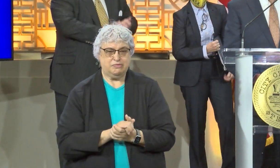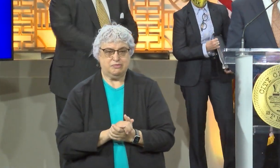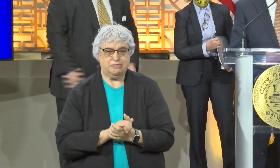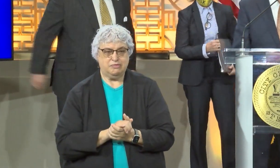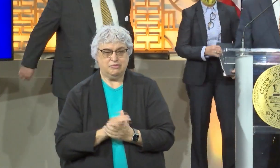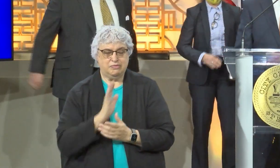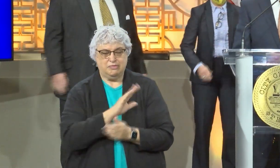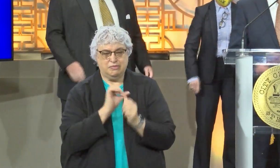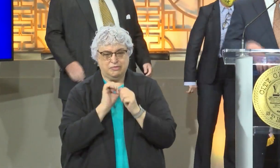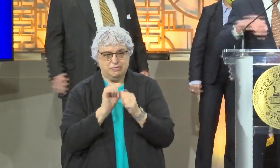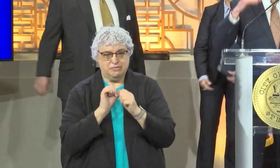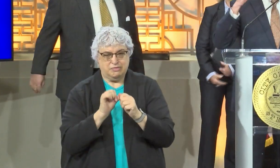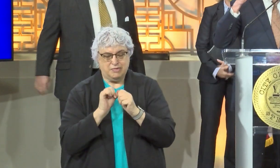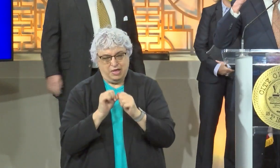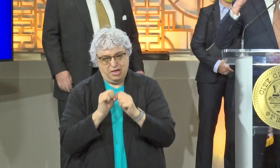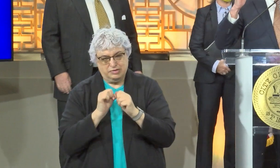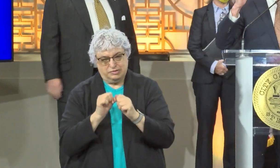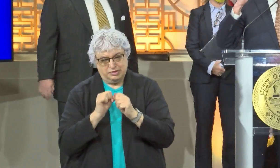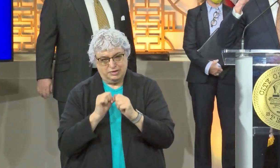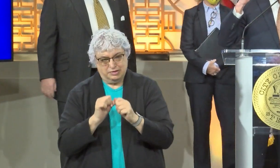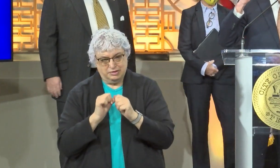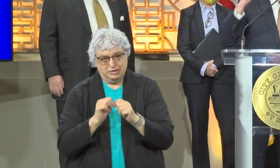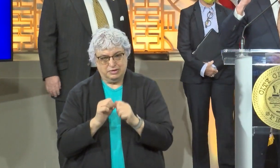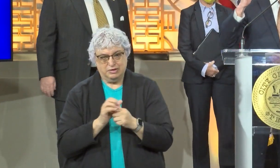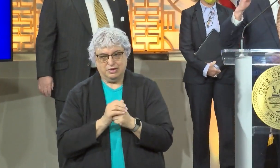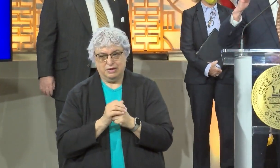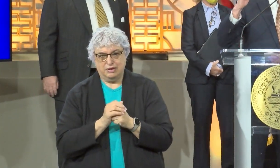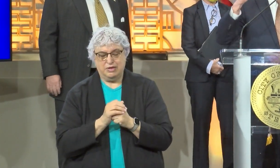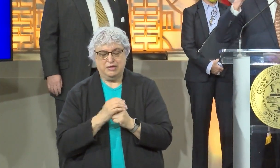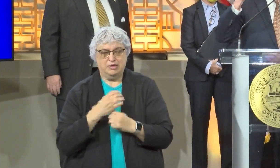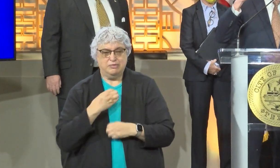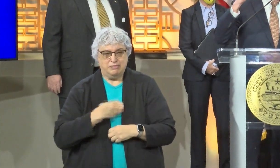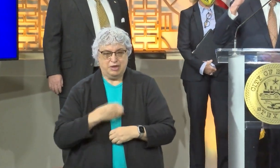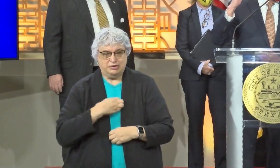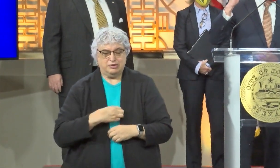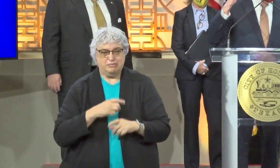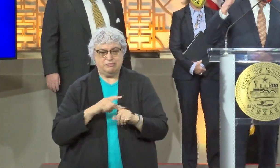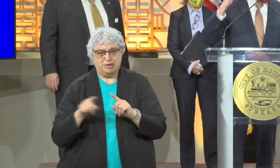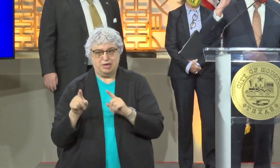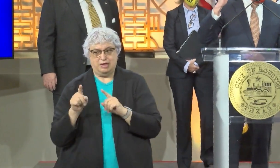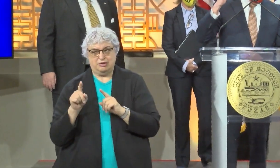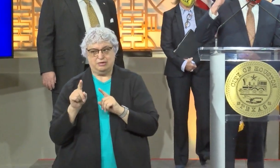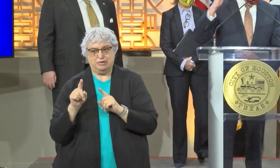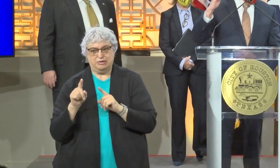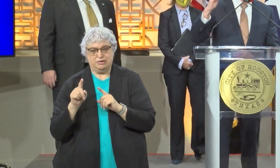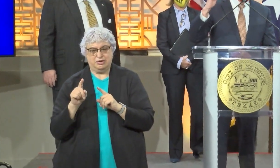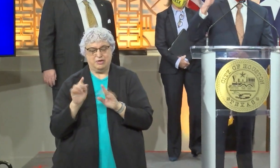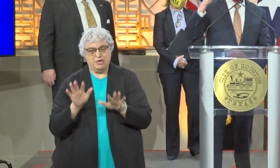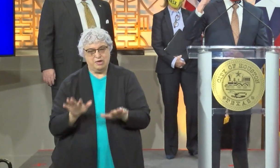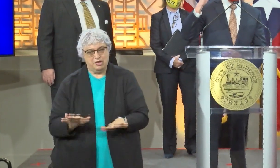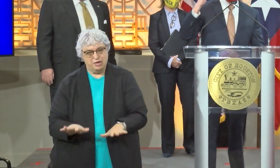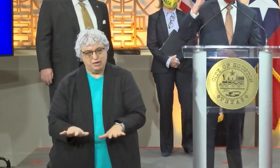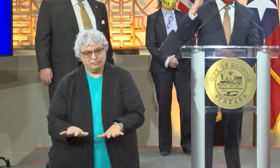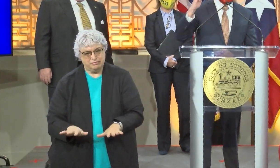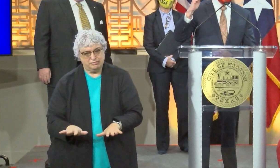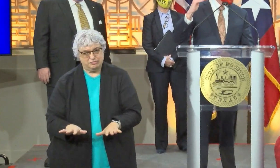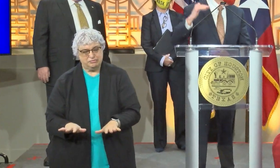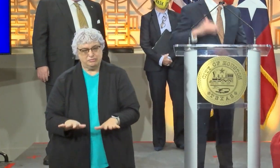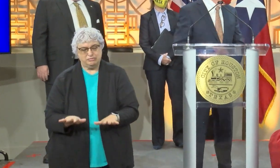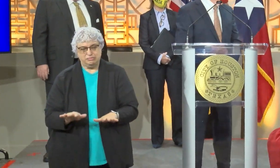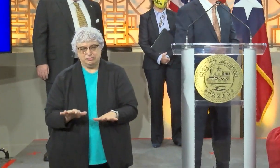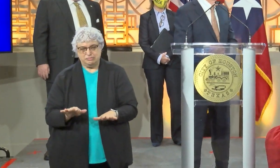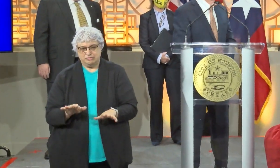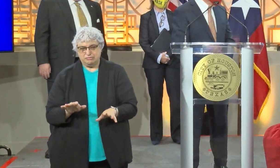you're constant and passionate, but also calm and